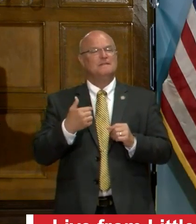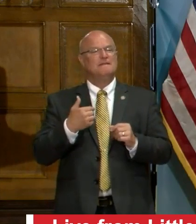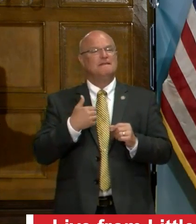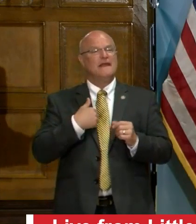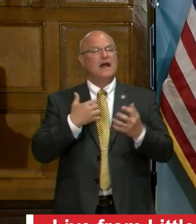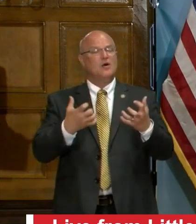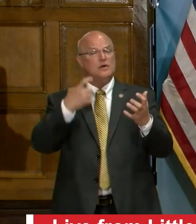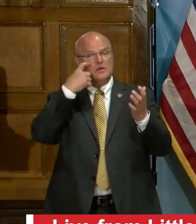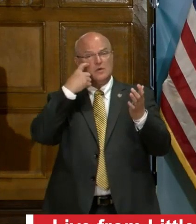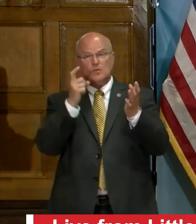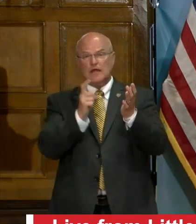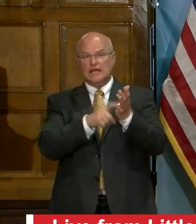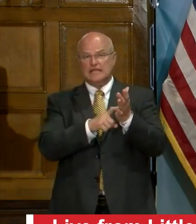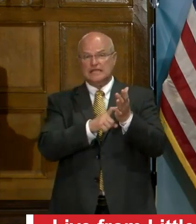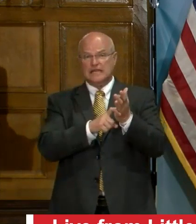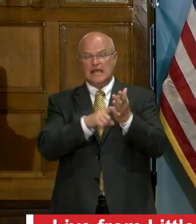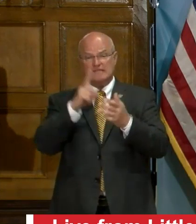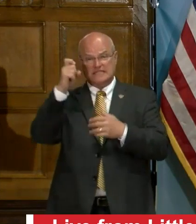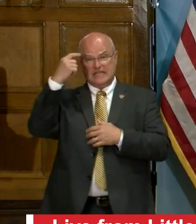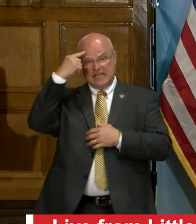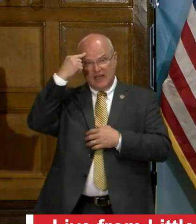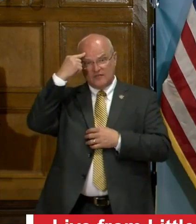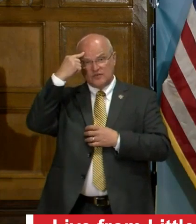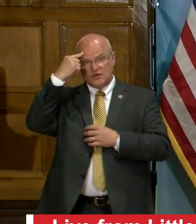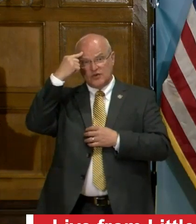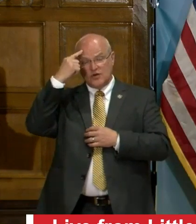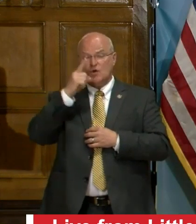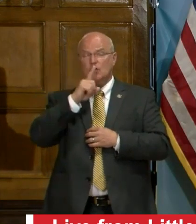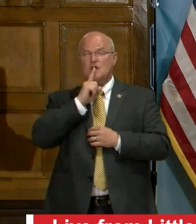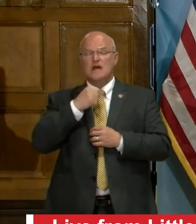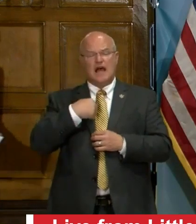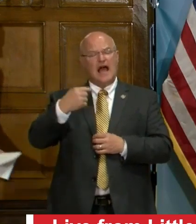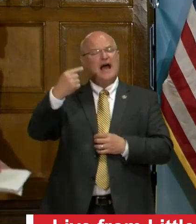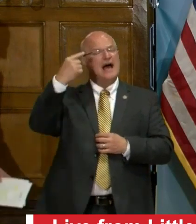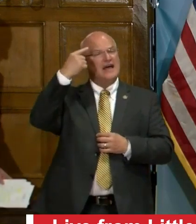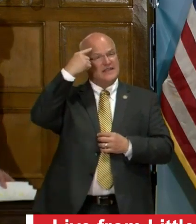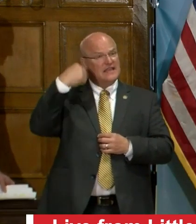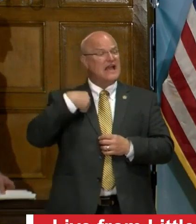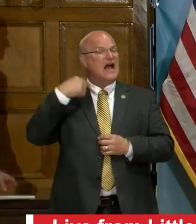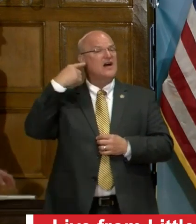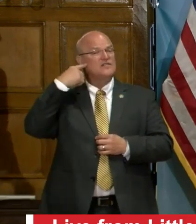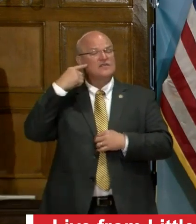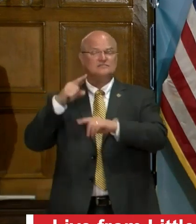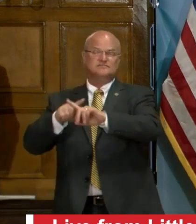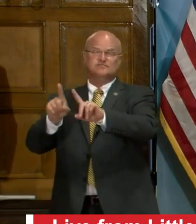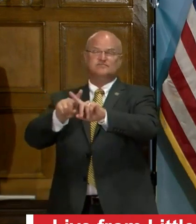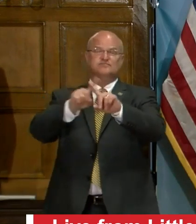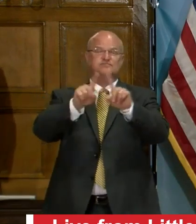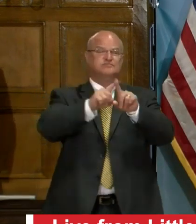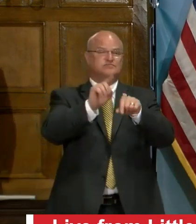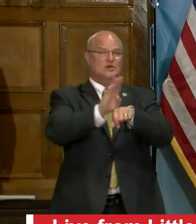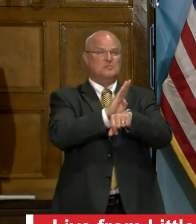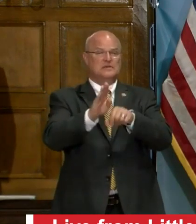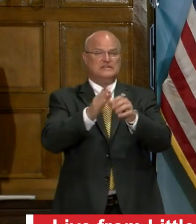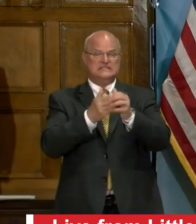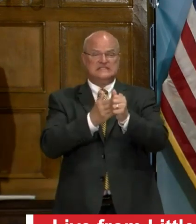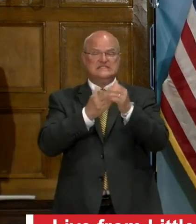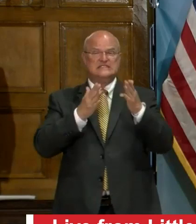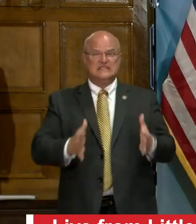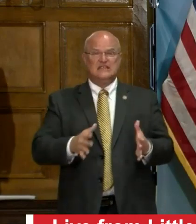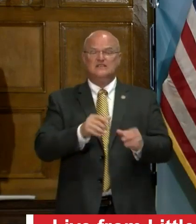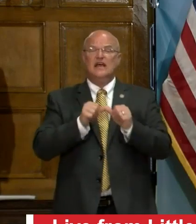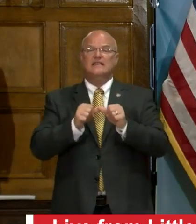I want to recognize the governor. Really, I think I've heard from a number of different business leaders, and